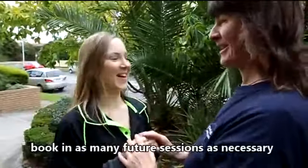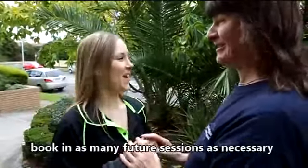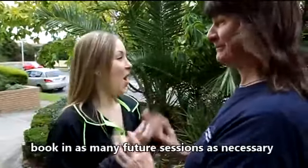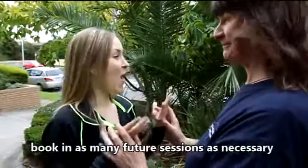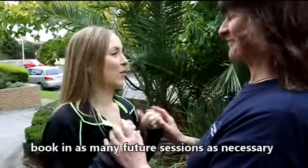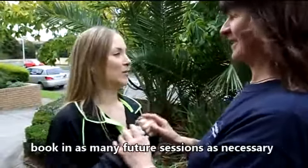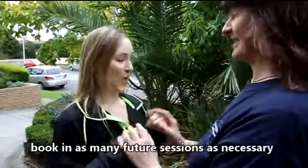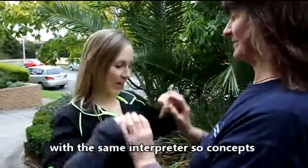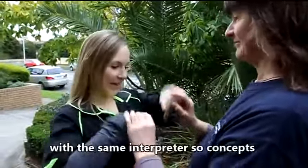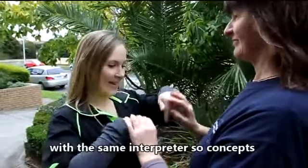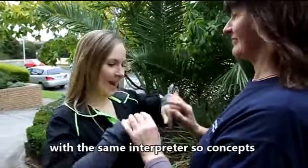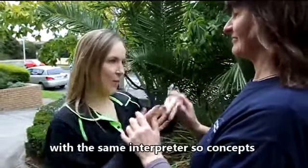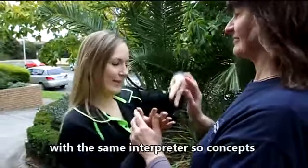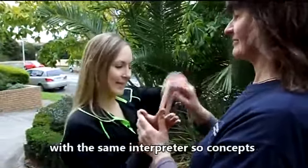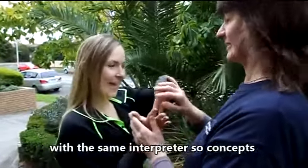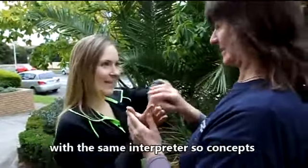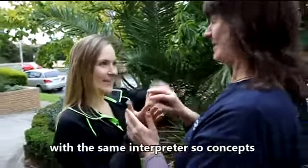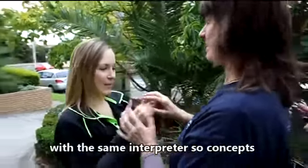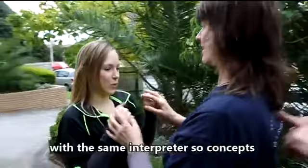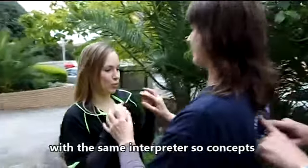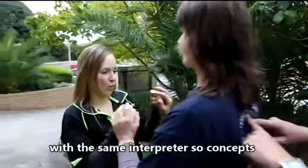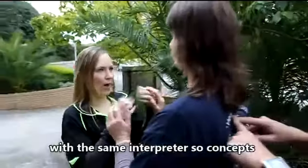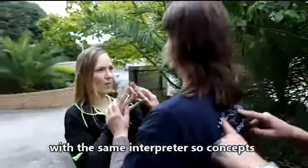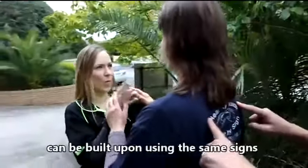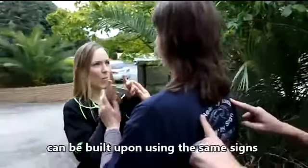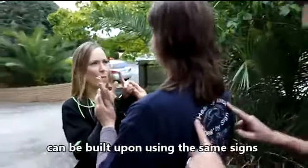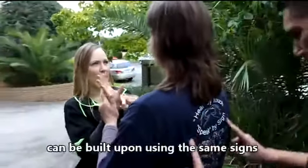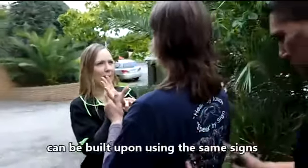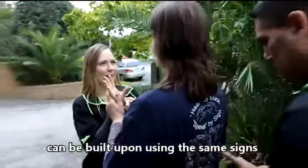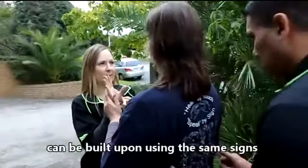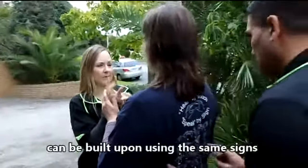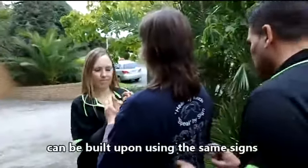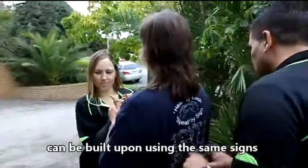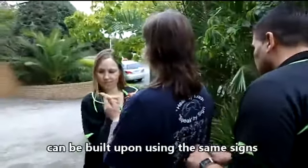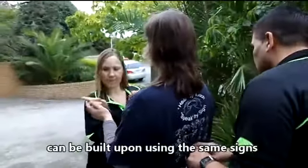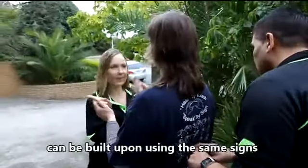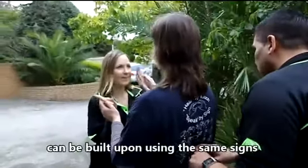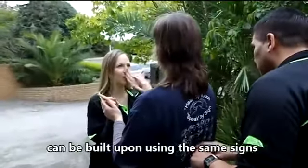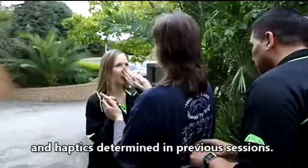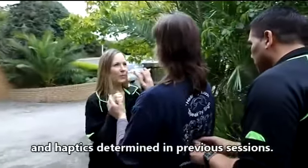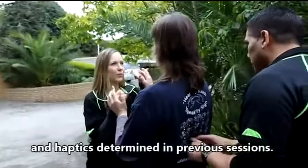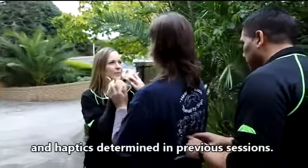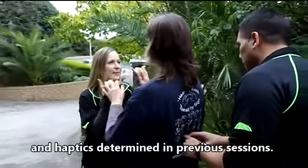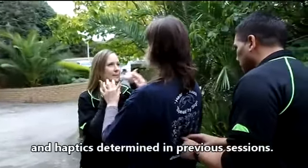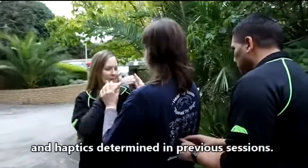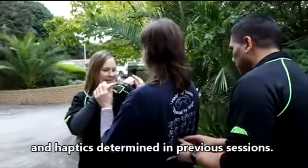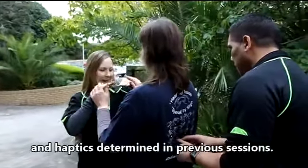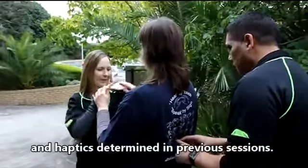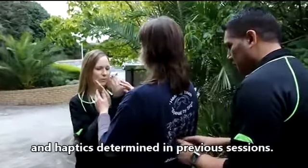as necessary with the same interpreter, so concepts can be built upon using the same signs and haptics determined in